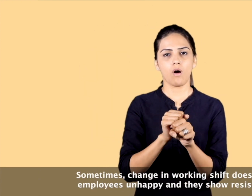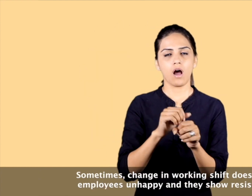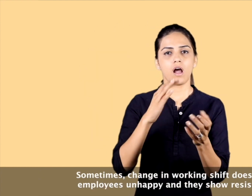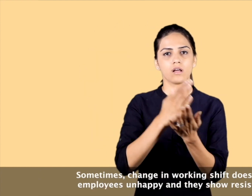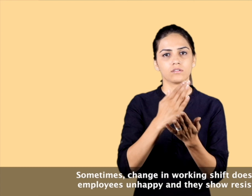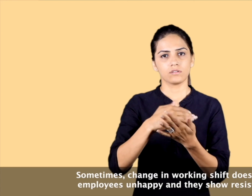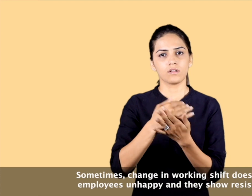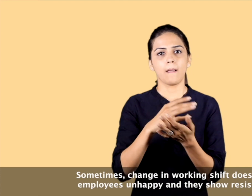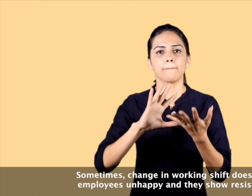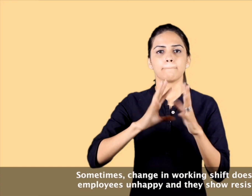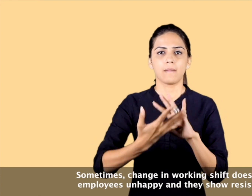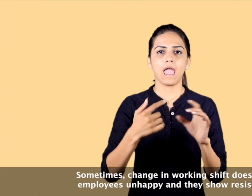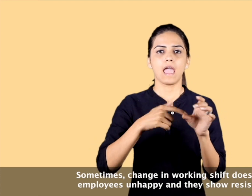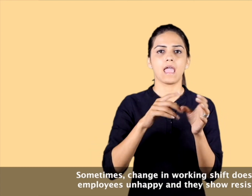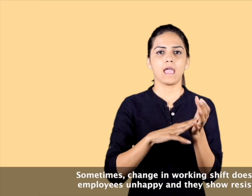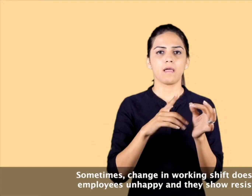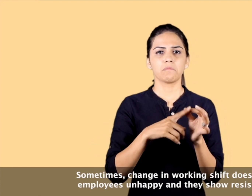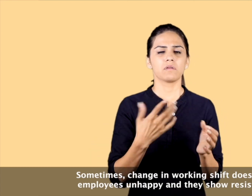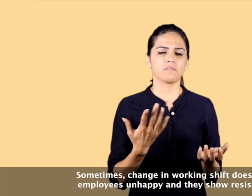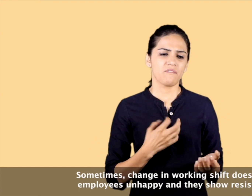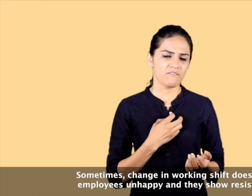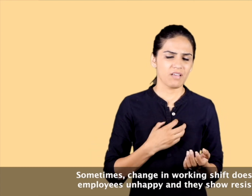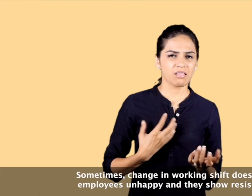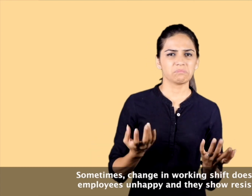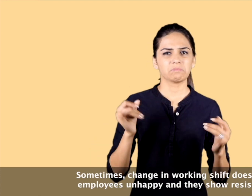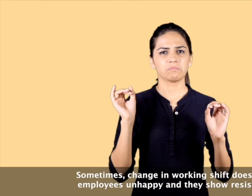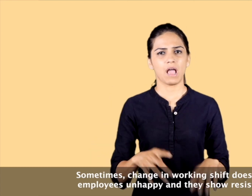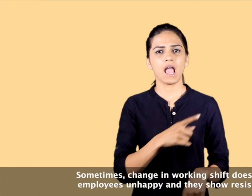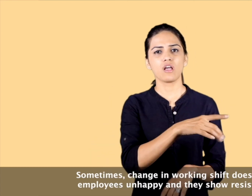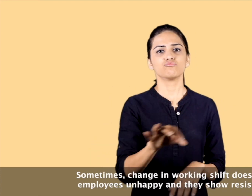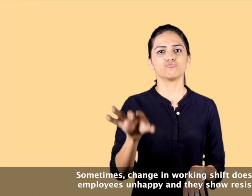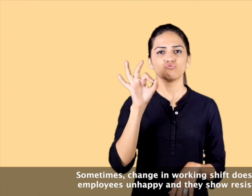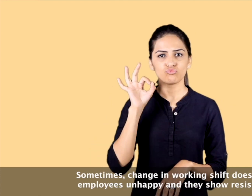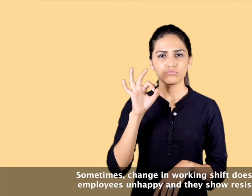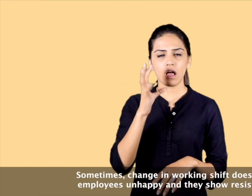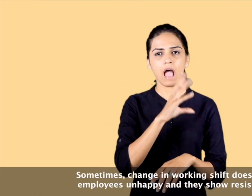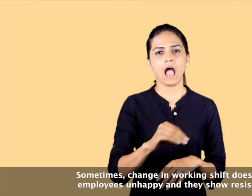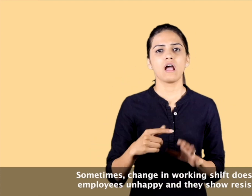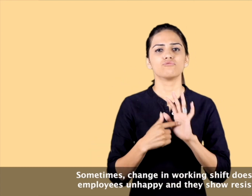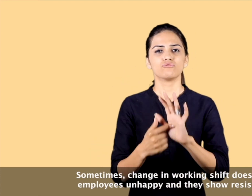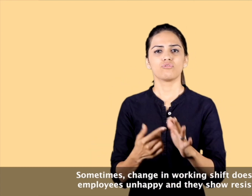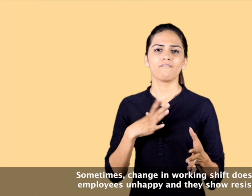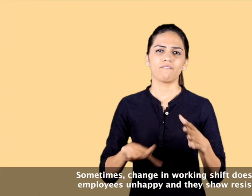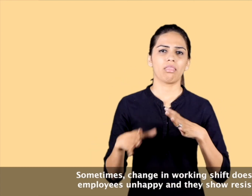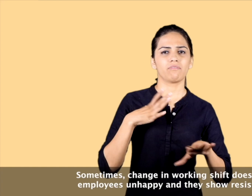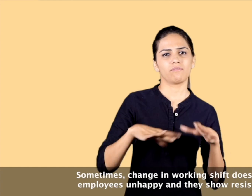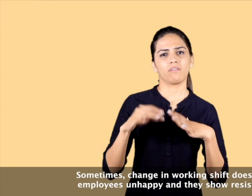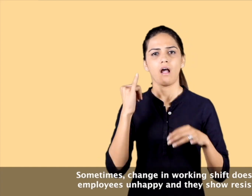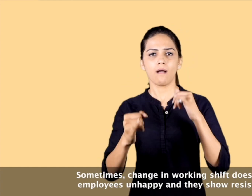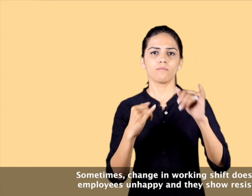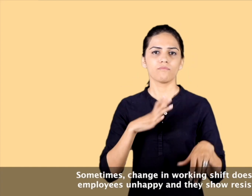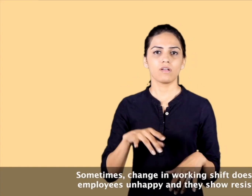working shift does make employees unhappy and they show resistance.